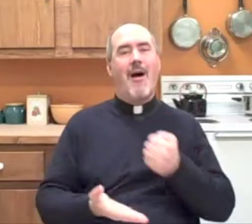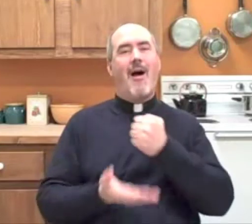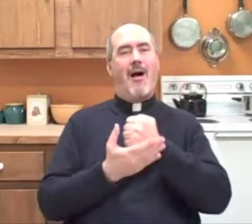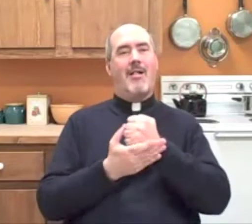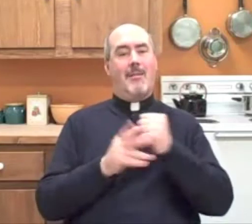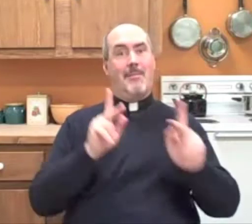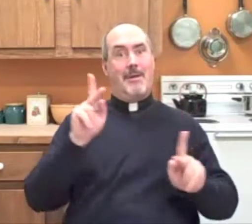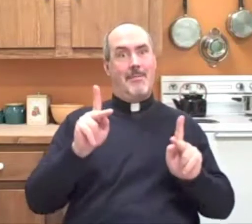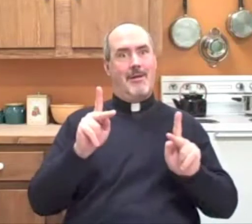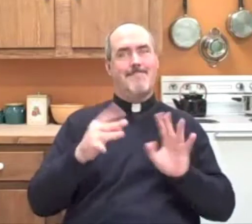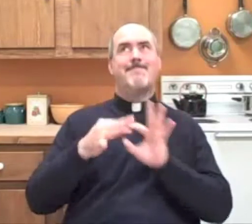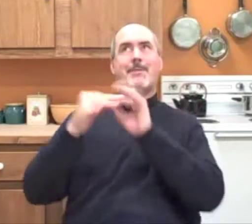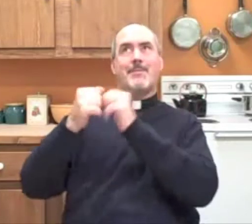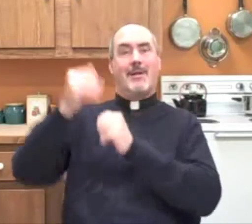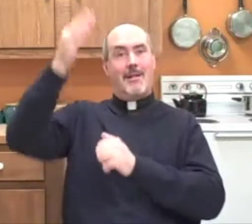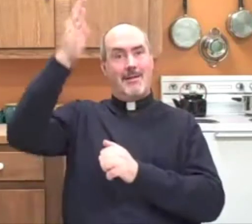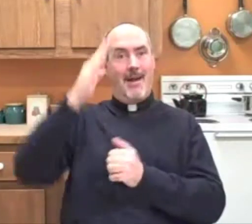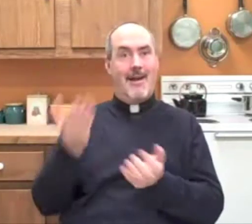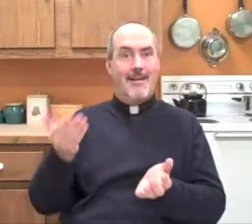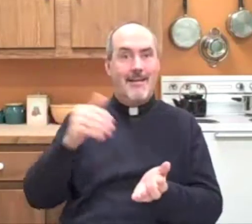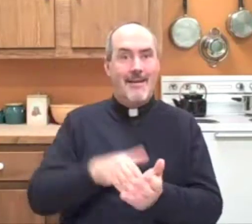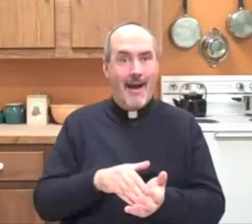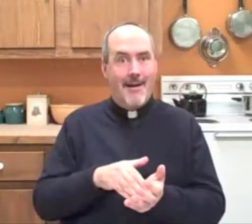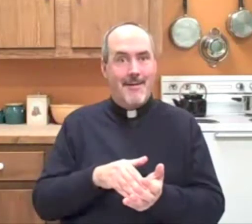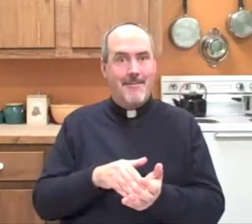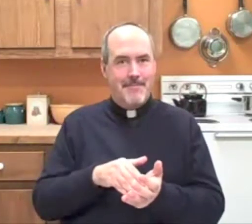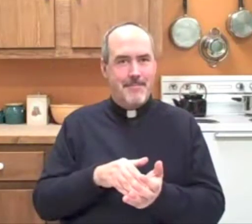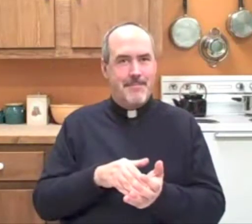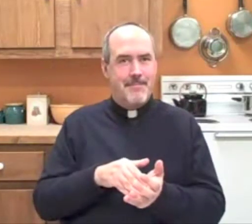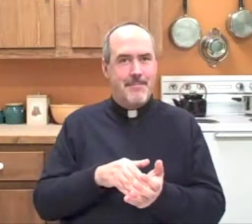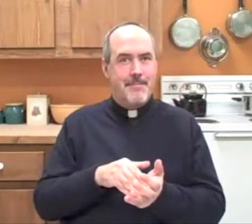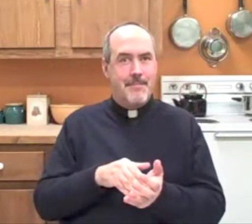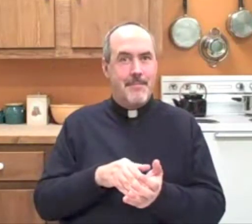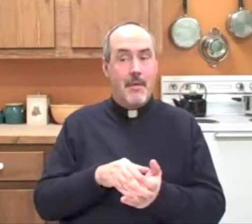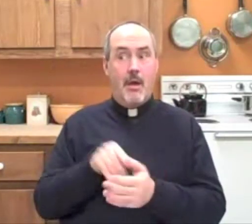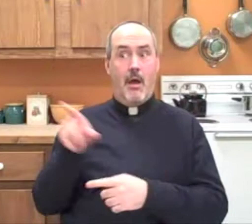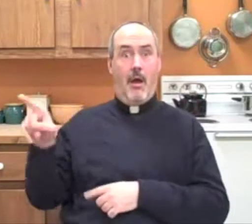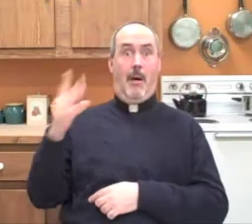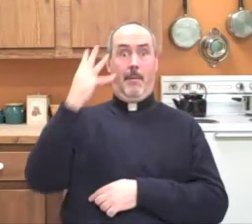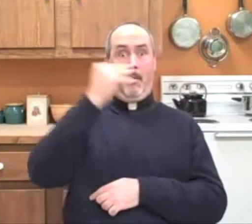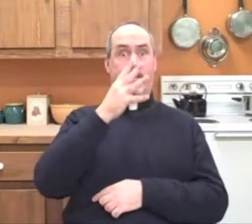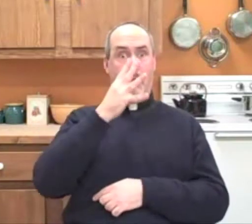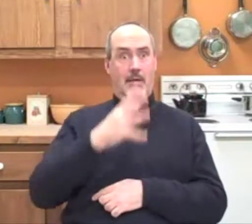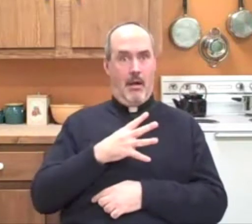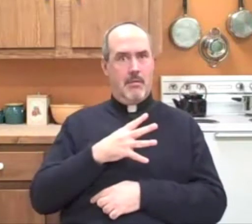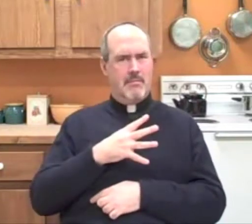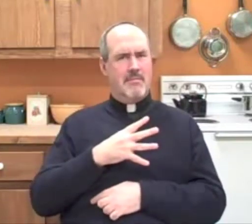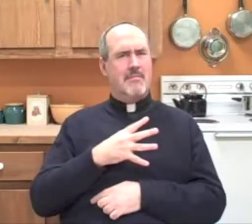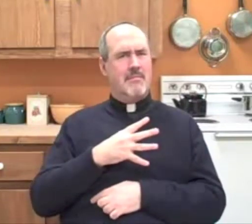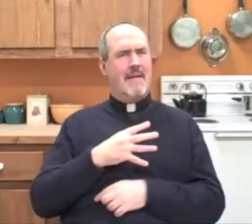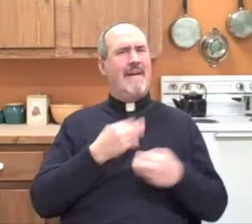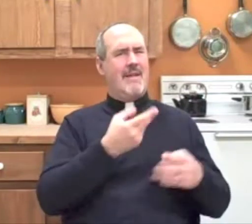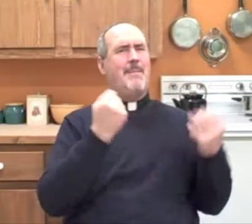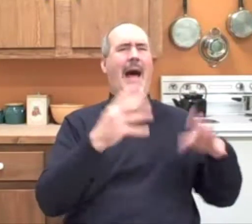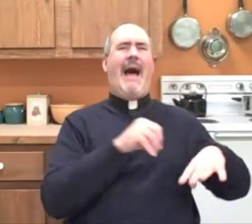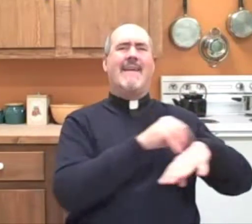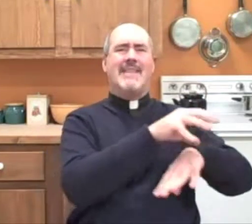Her future vocation would be focusing on helping people reconnect with God. She also gave Benedicta a lot of